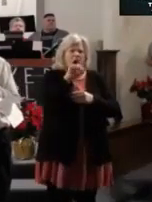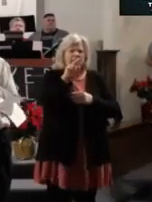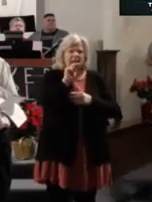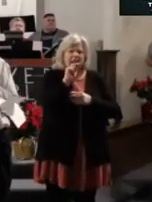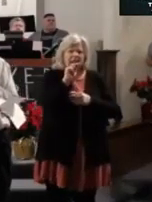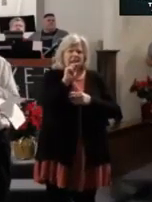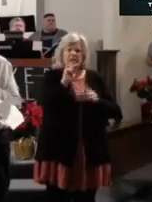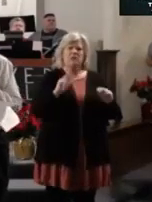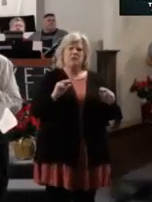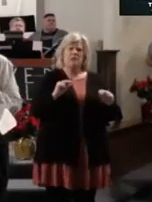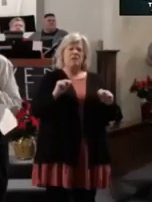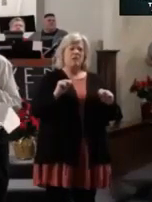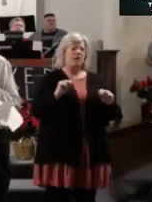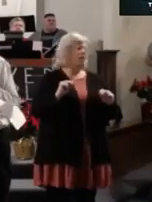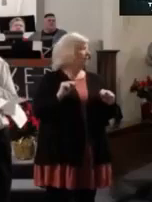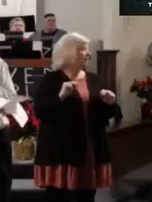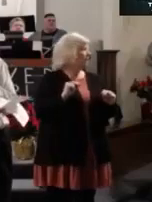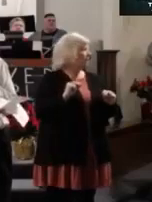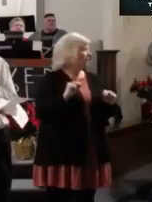No?